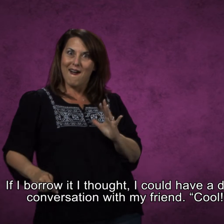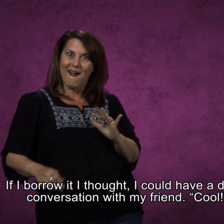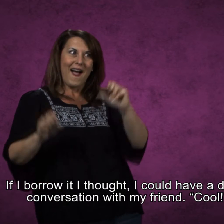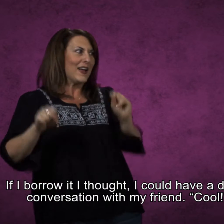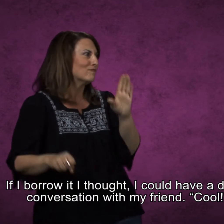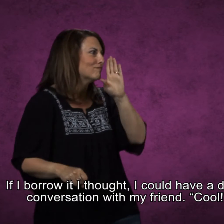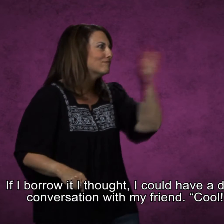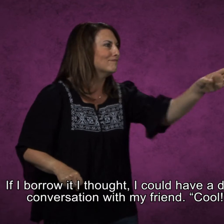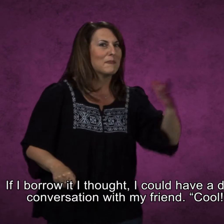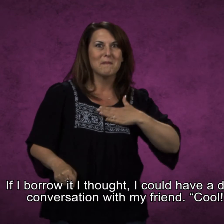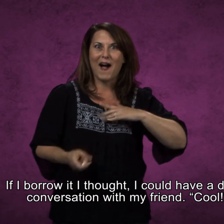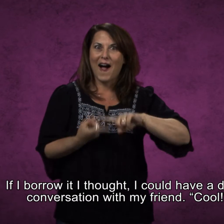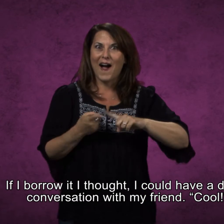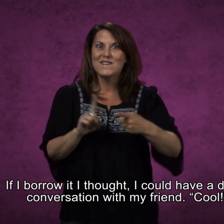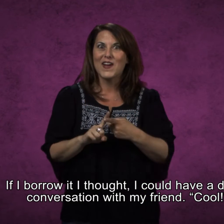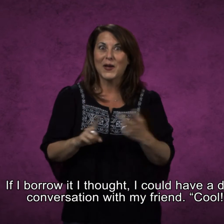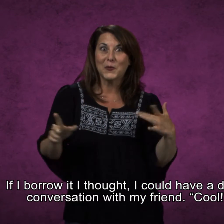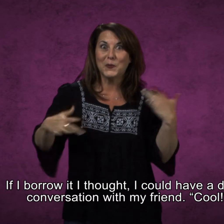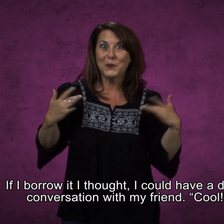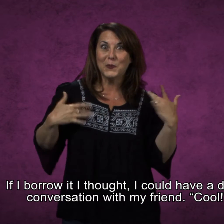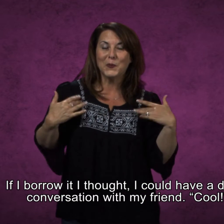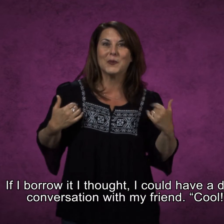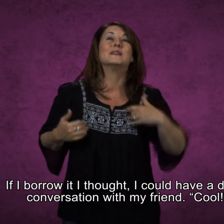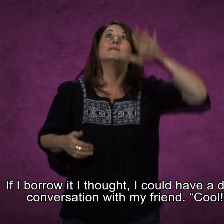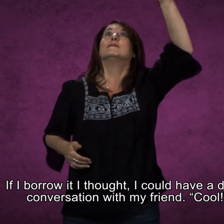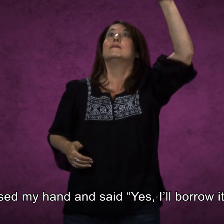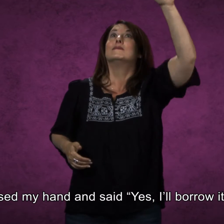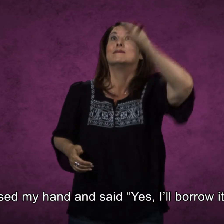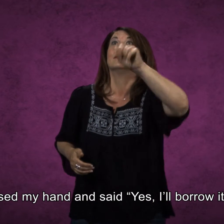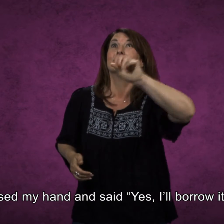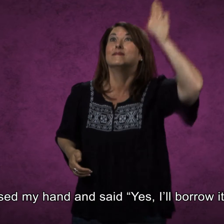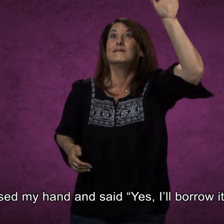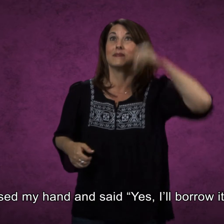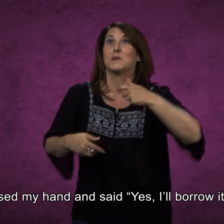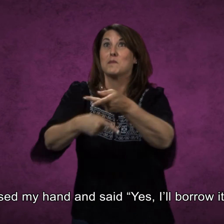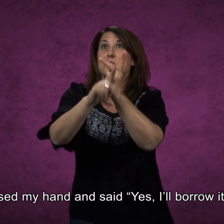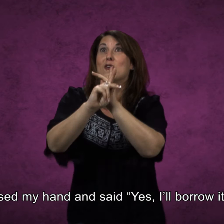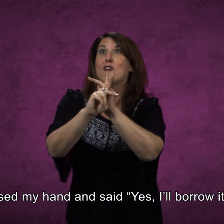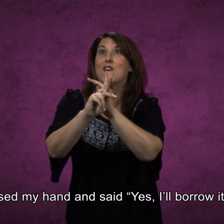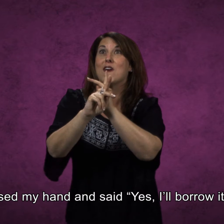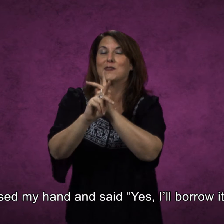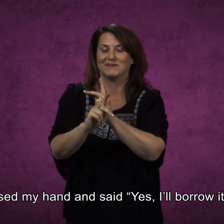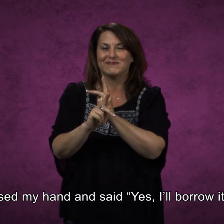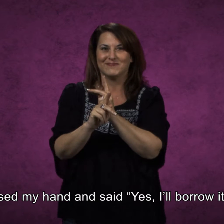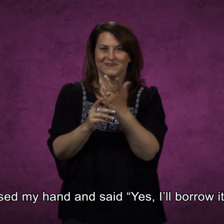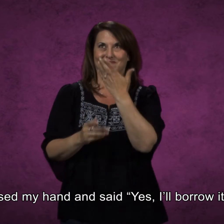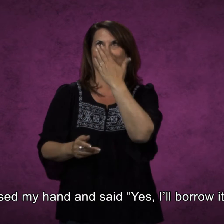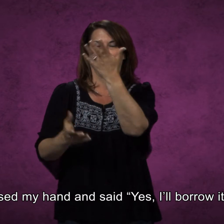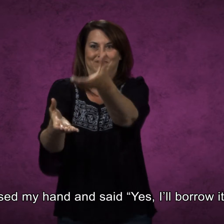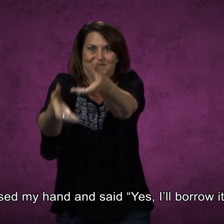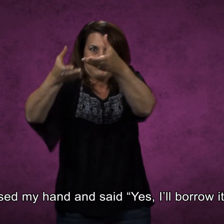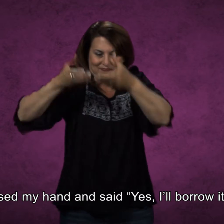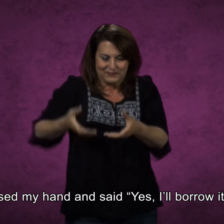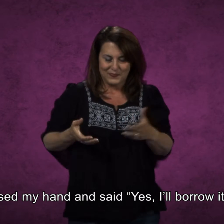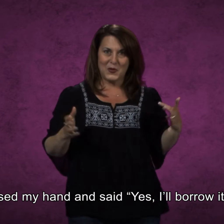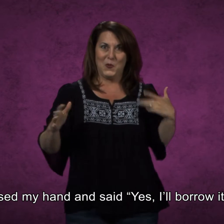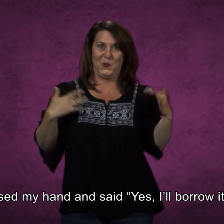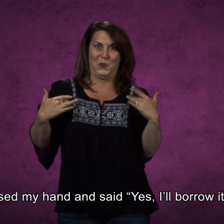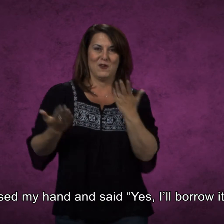it, I thought, I could have a direct conversation with my friend. Cool, I raised my hand and said, yes, I'll borrow it, thanks. I